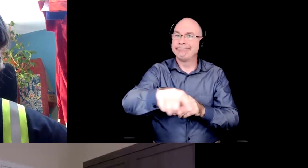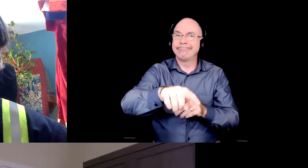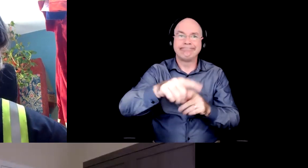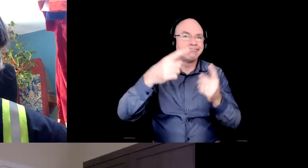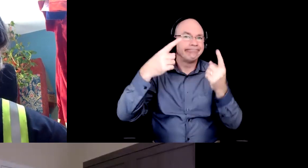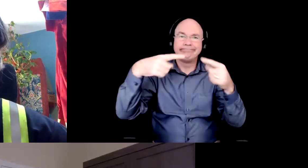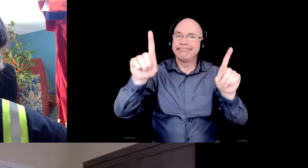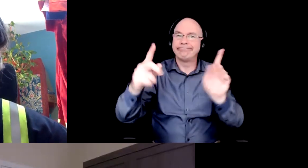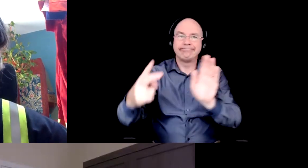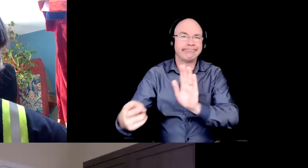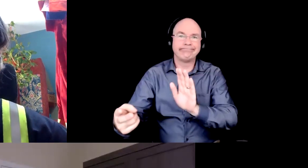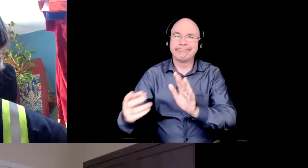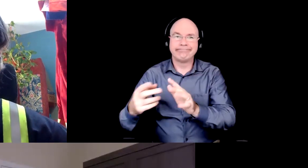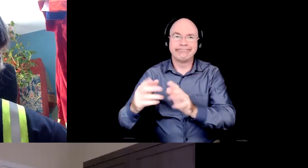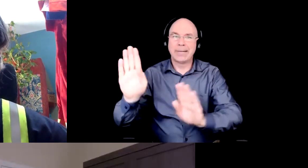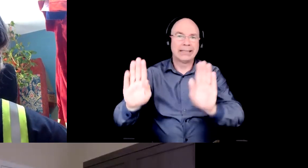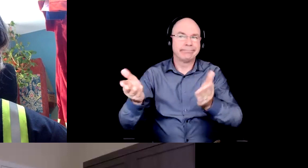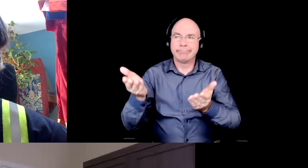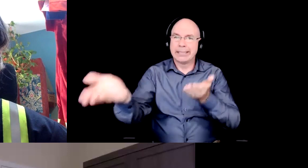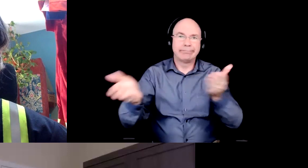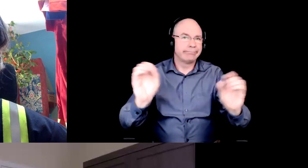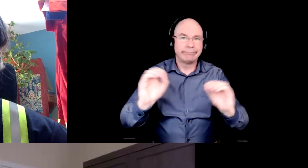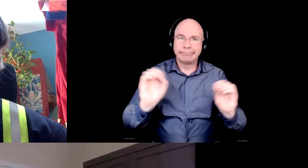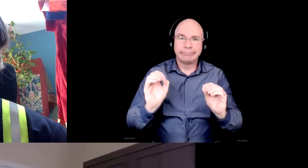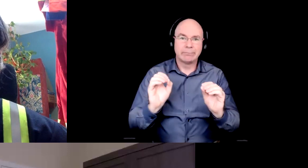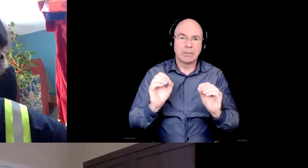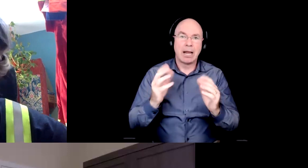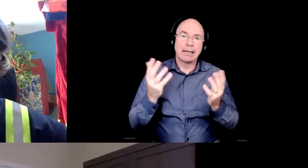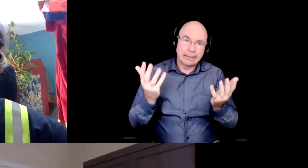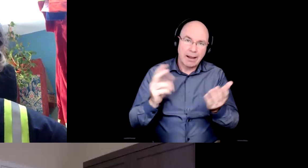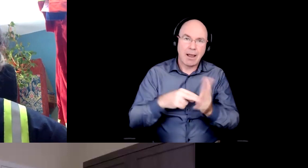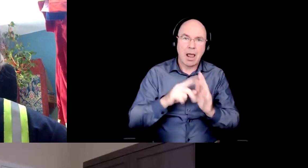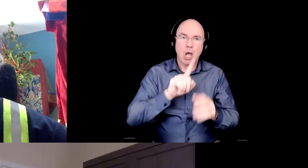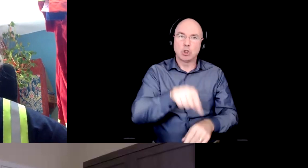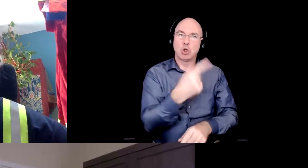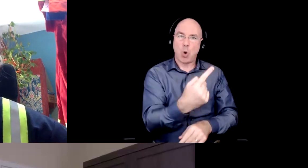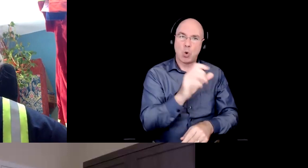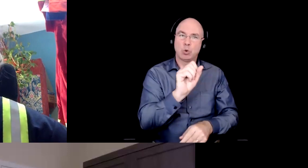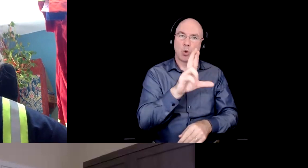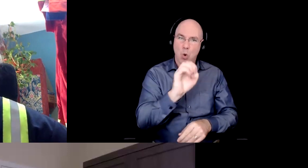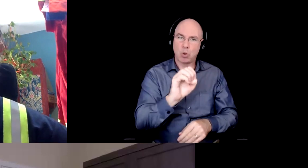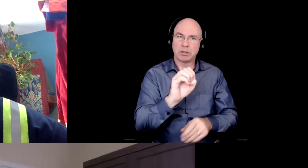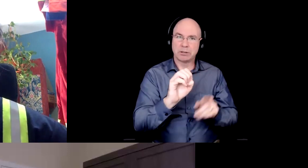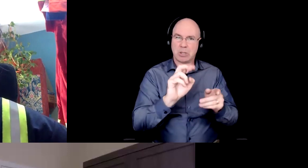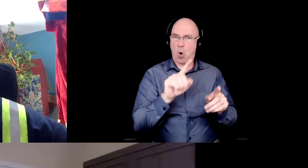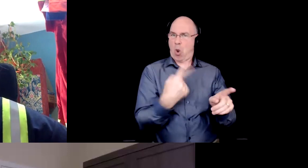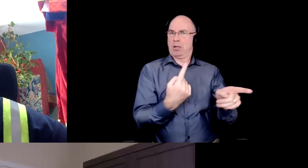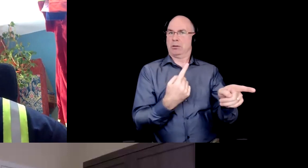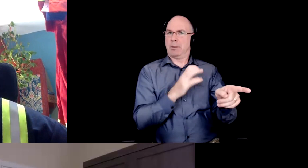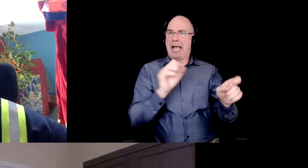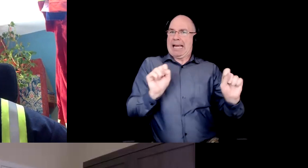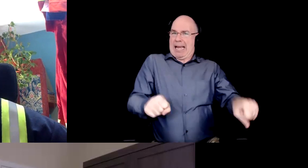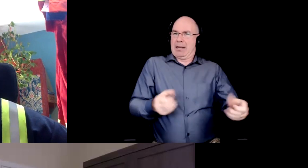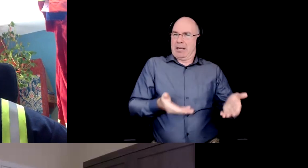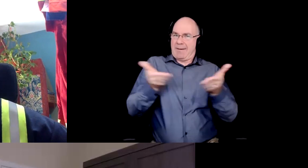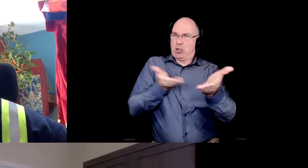to bid on it. So this was awarded as a sole source contract to Genair. So they were deemed to be the only company that could provide